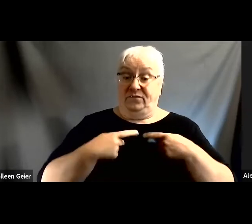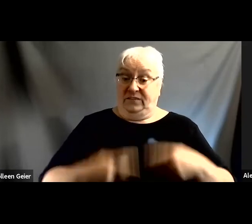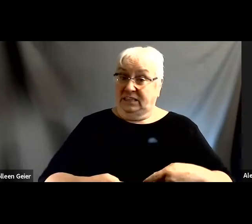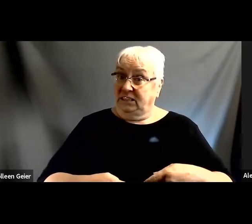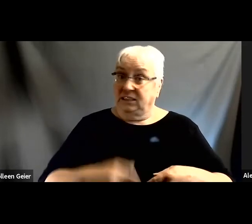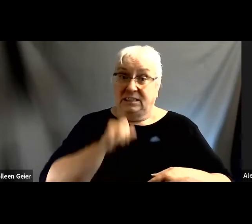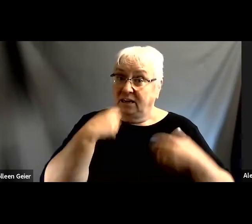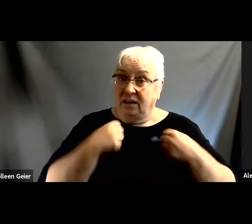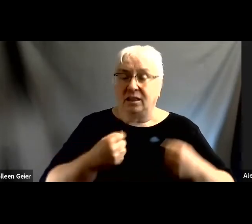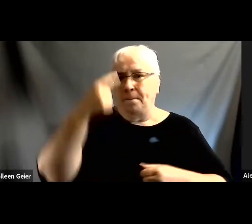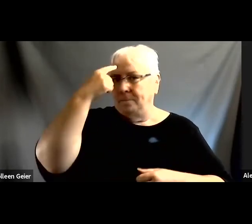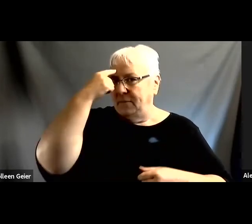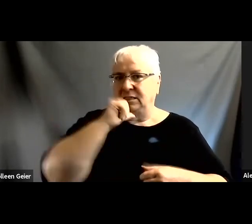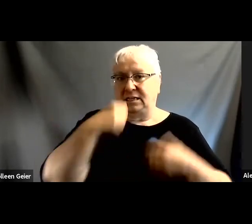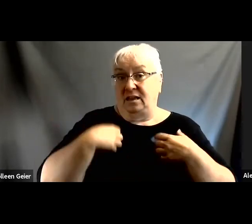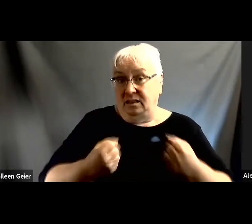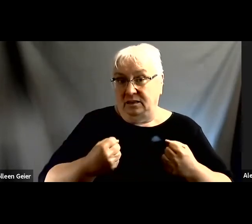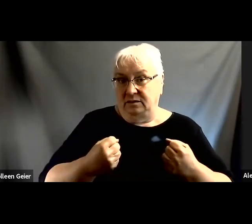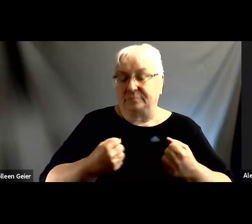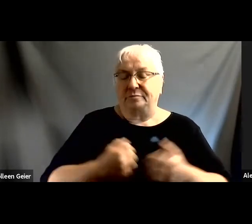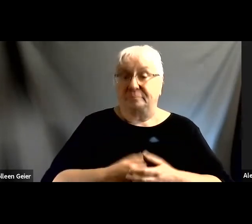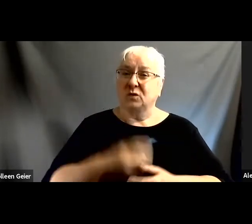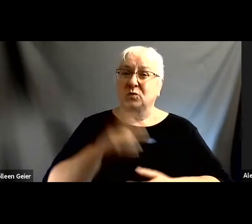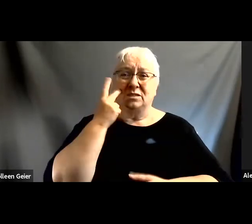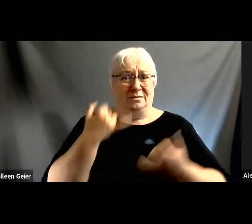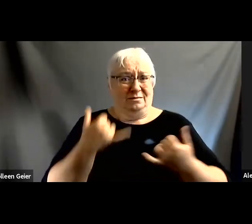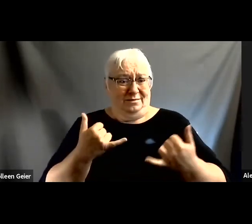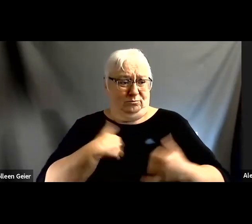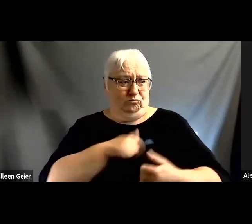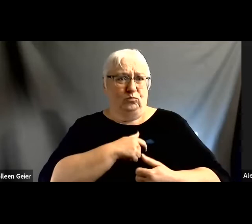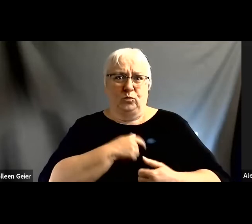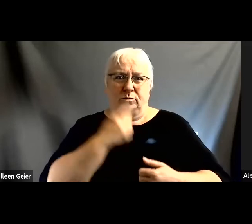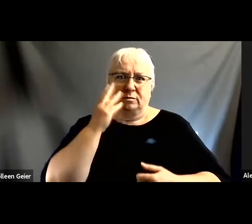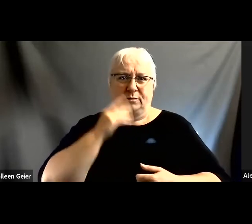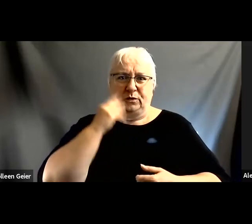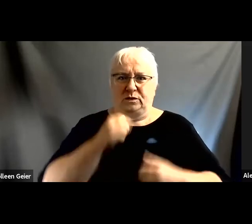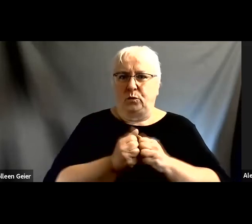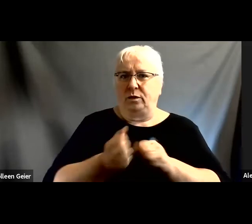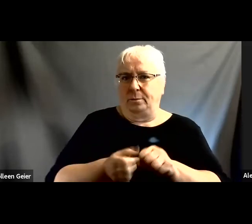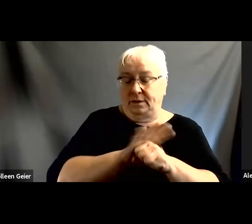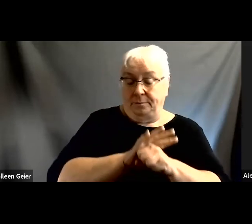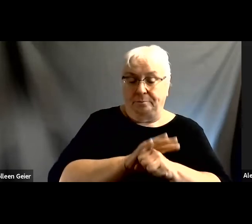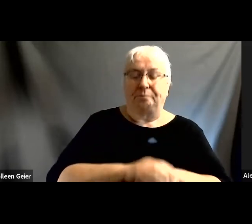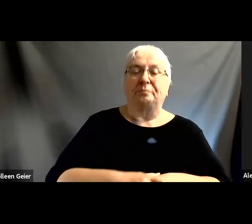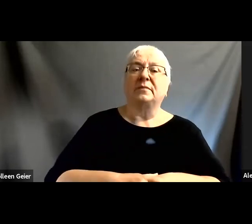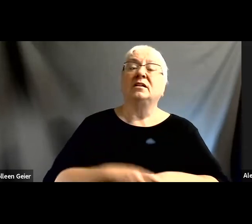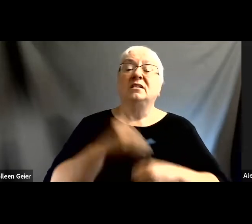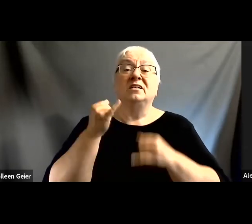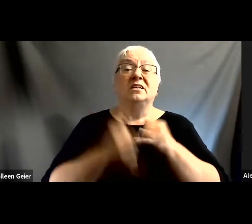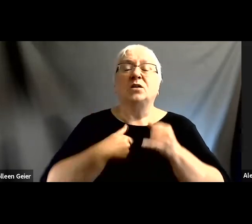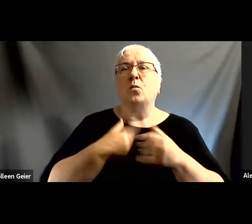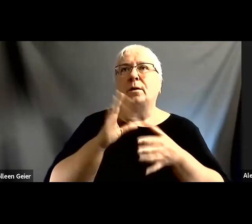that. Finally, I'd like to address a little more of a bright spot or a little more of